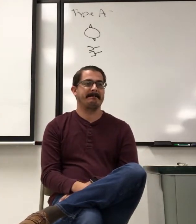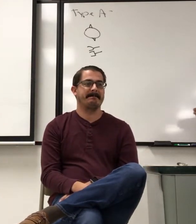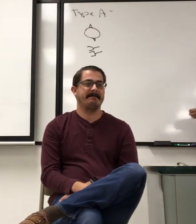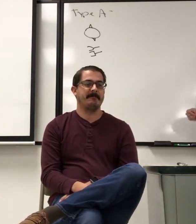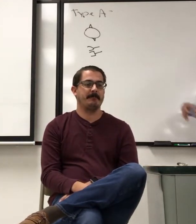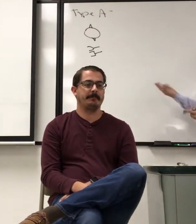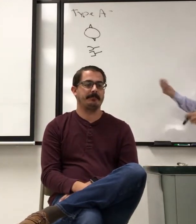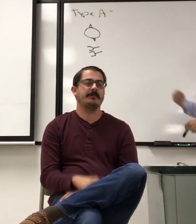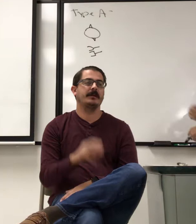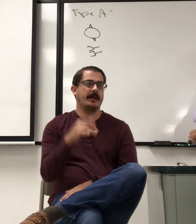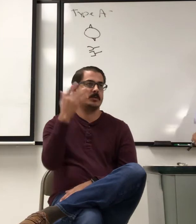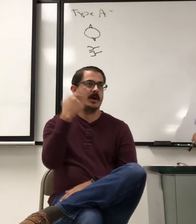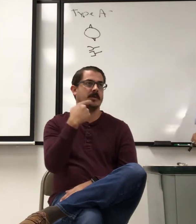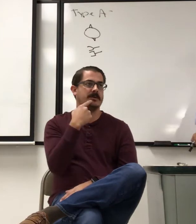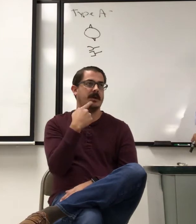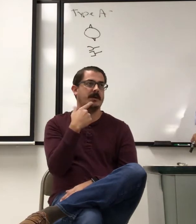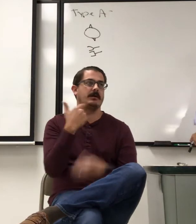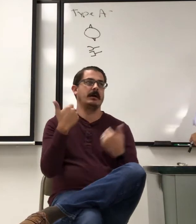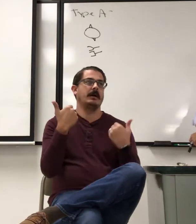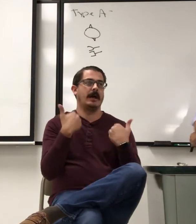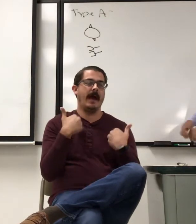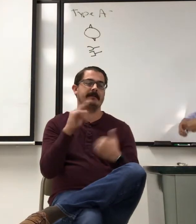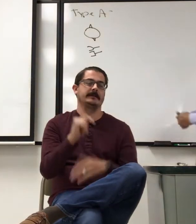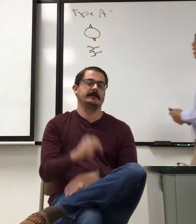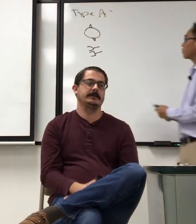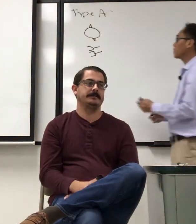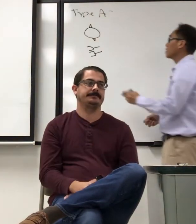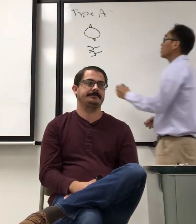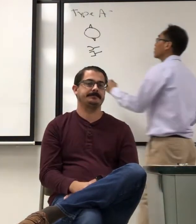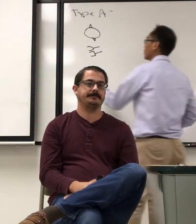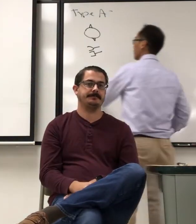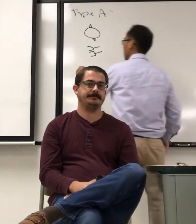So that's why we just say they have it. All right.